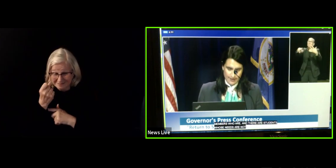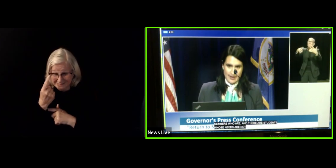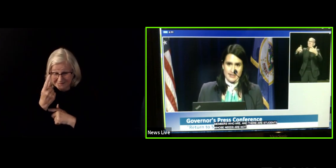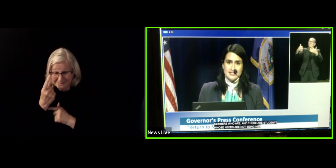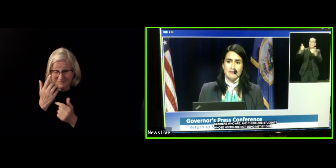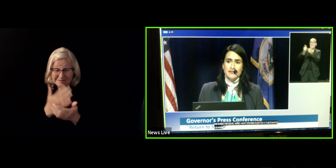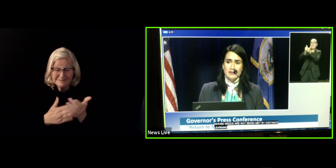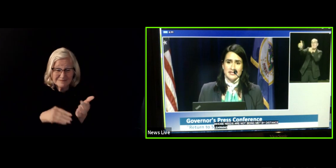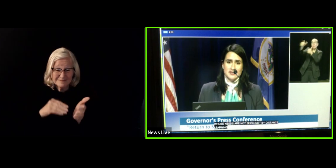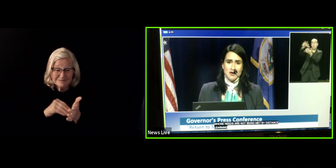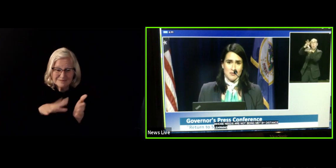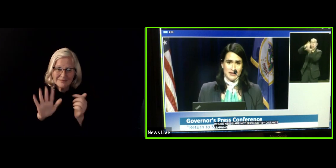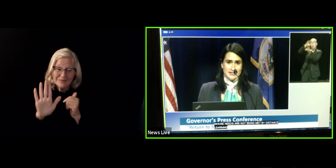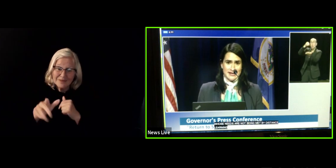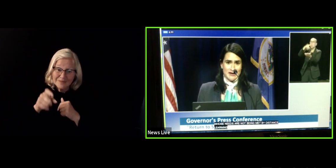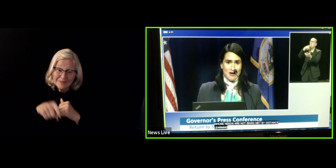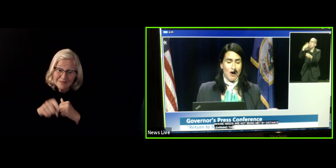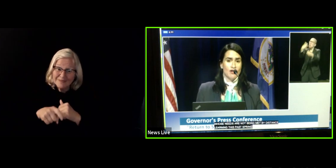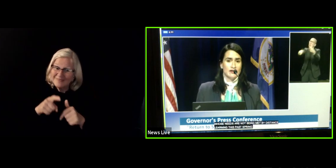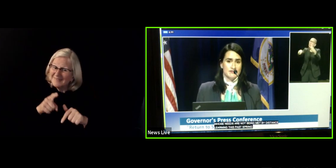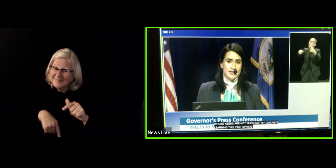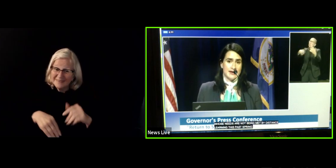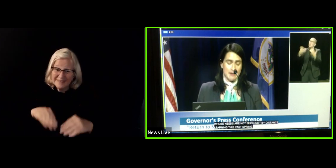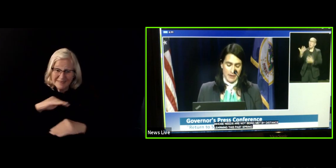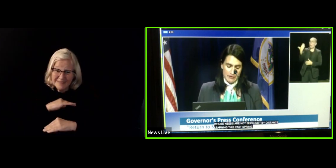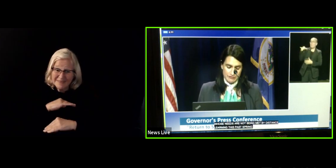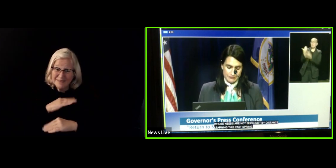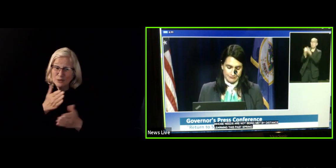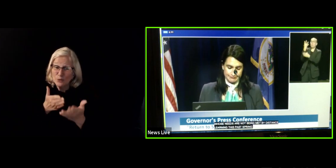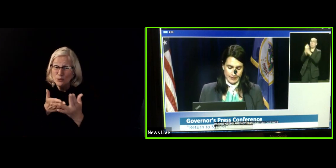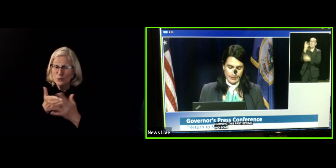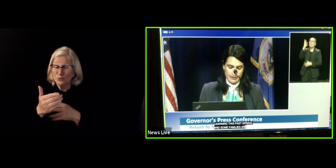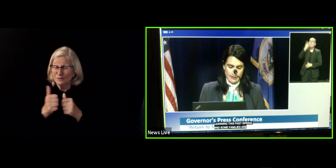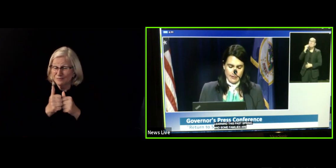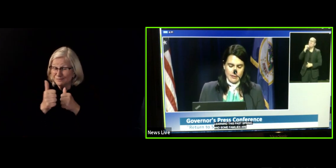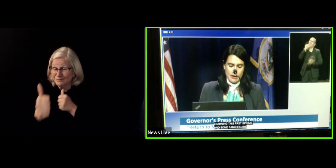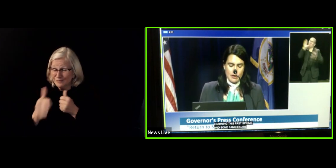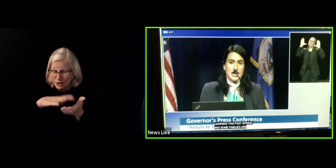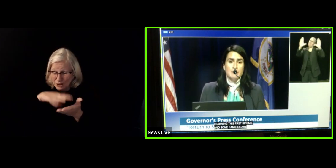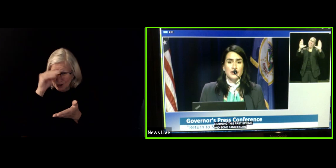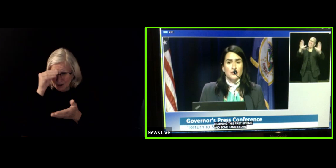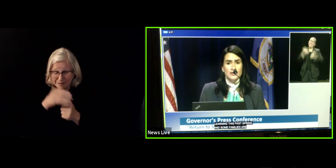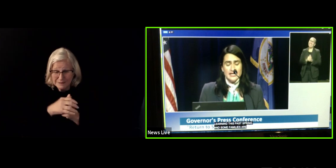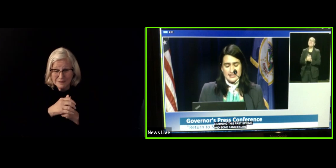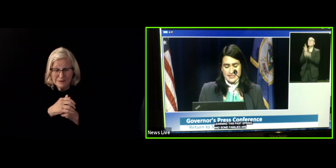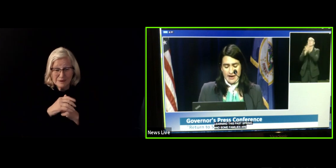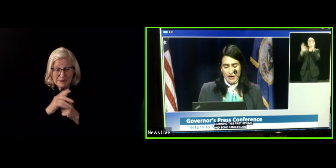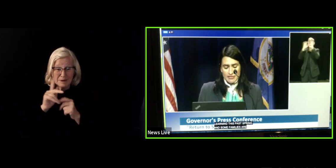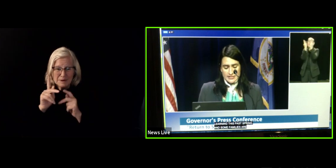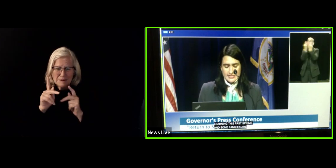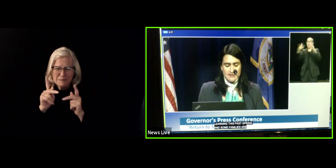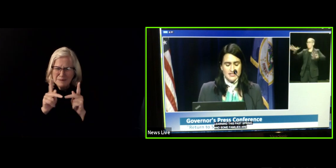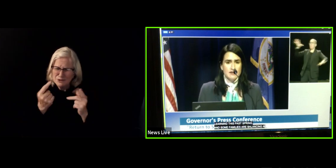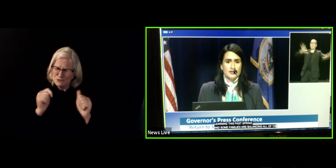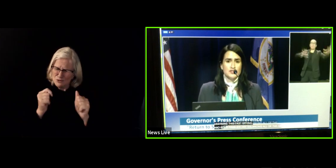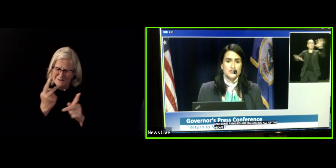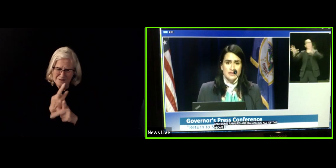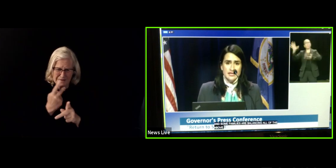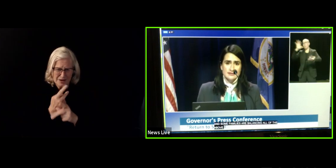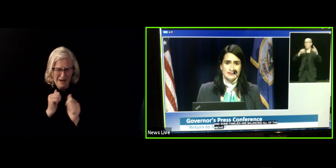And some families are balancing all of the above. Our top priority is the health and safety